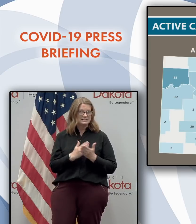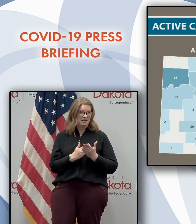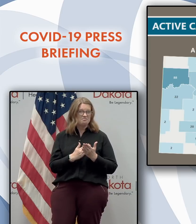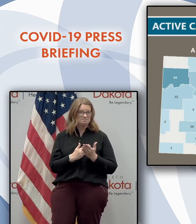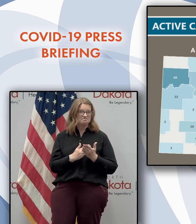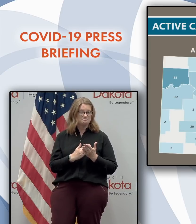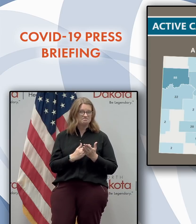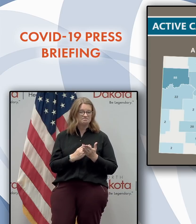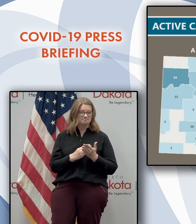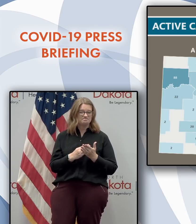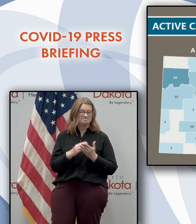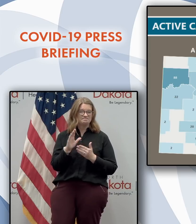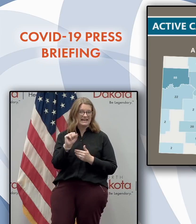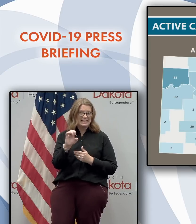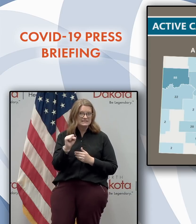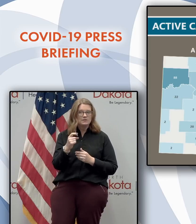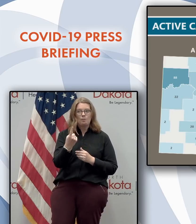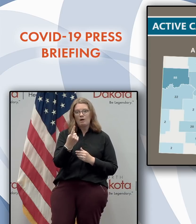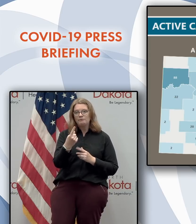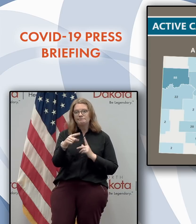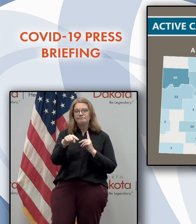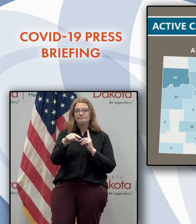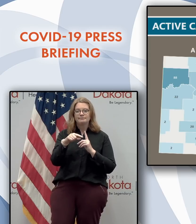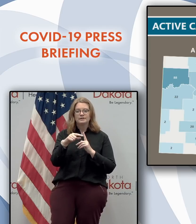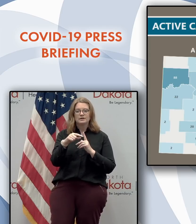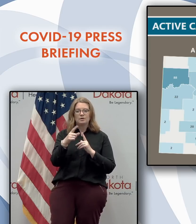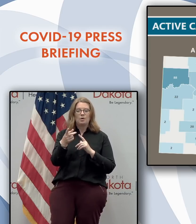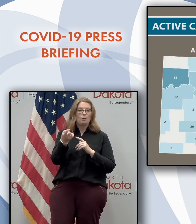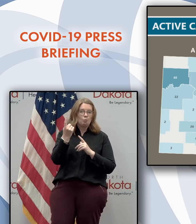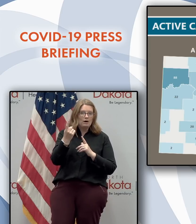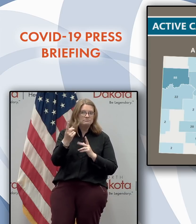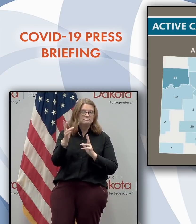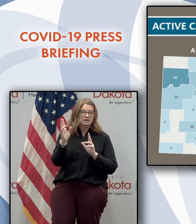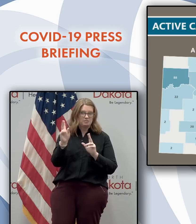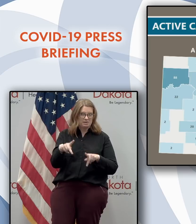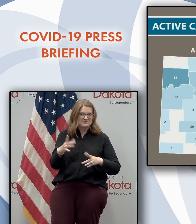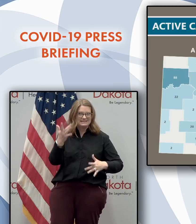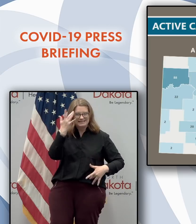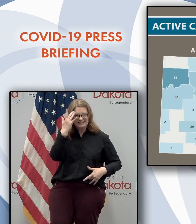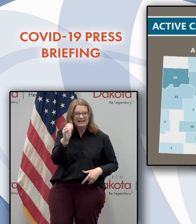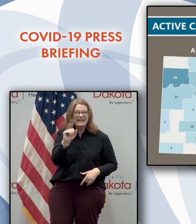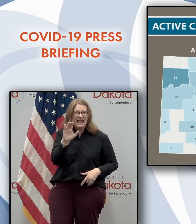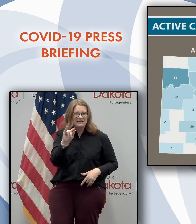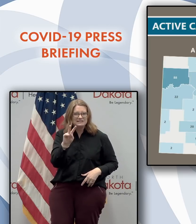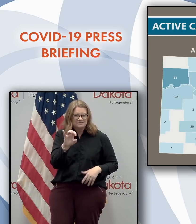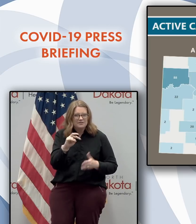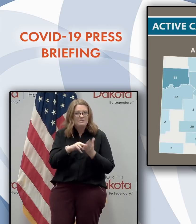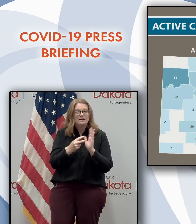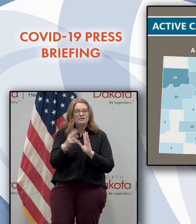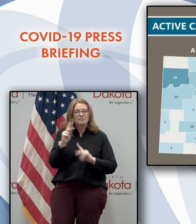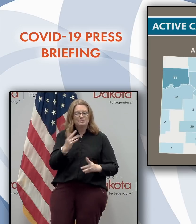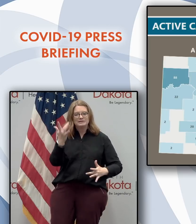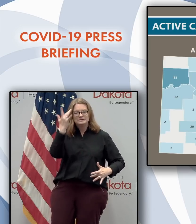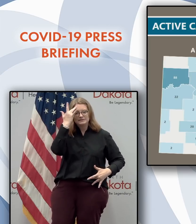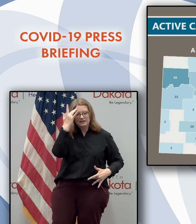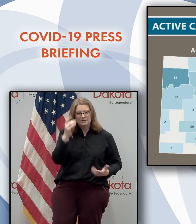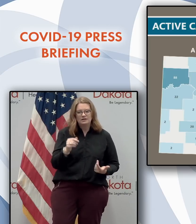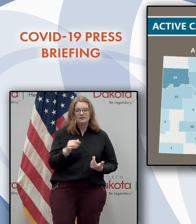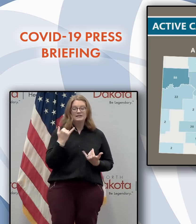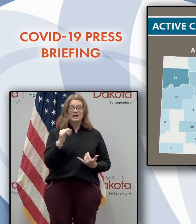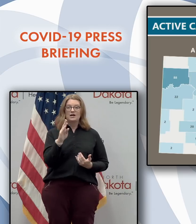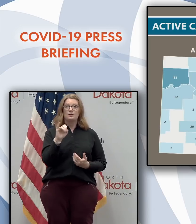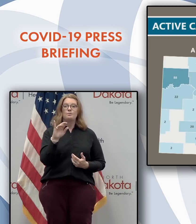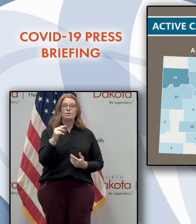activity, or at least one positive case, or these are active cases. But I think you can see in terms of the Burley